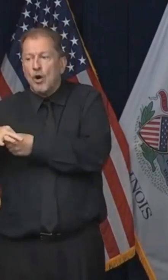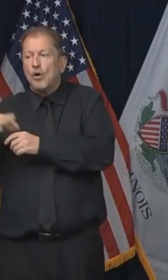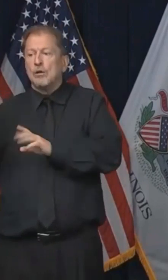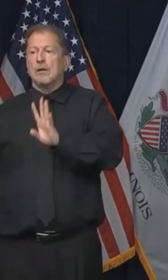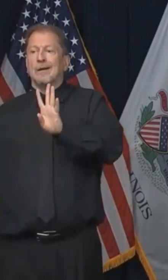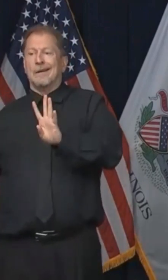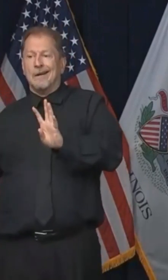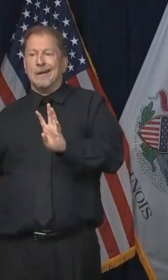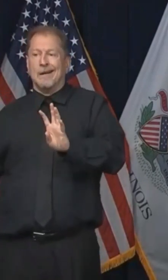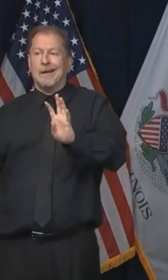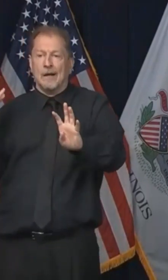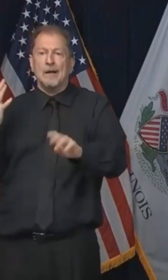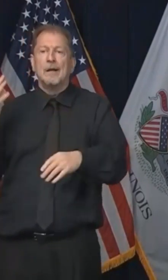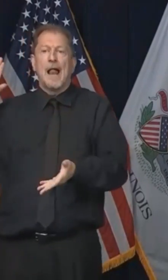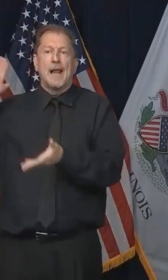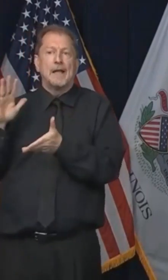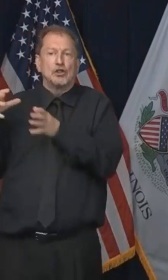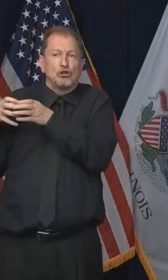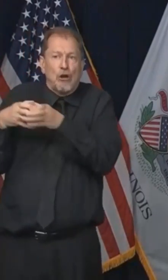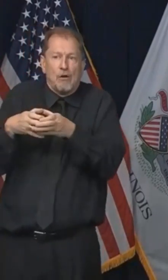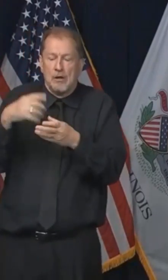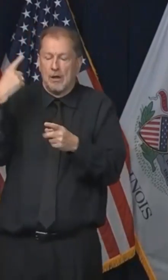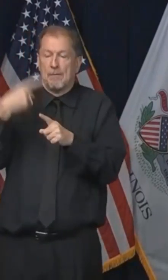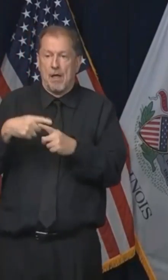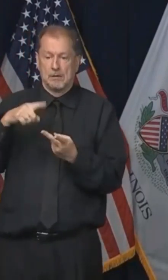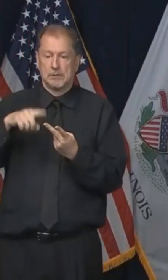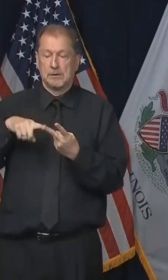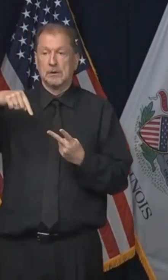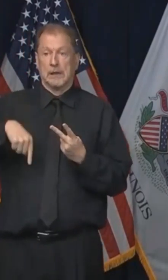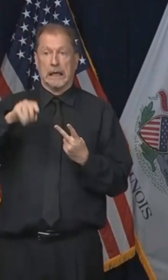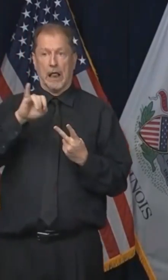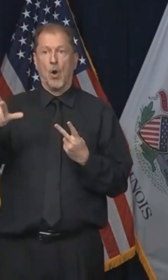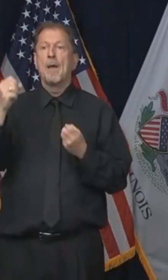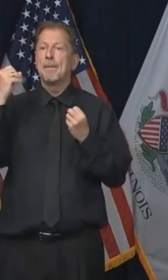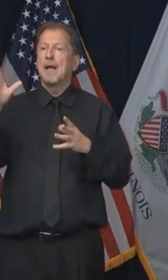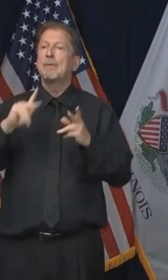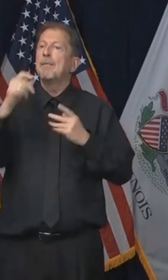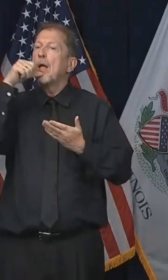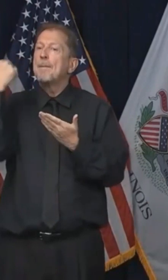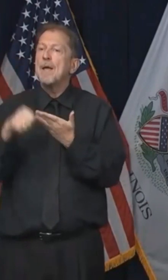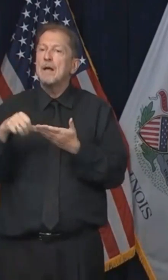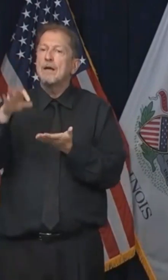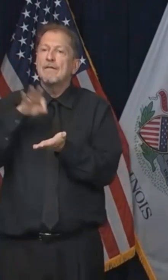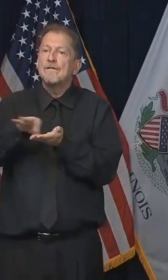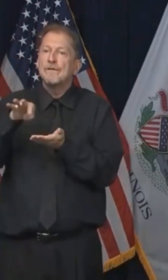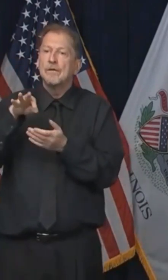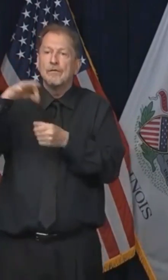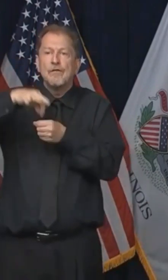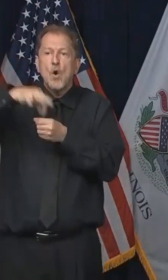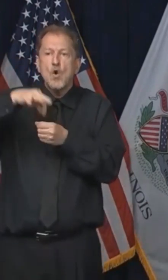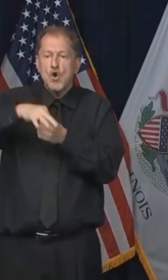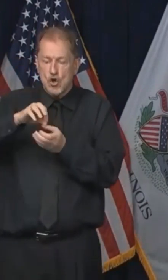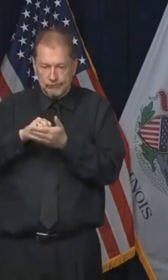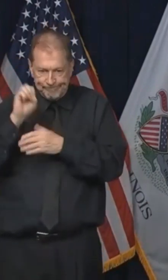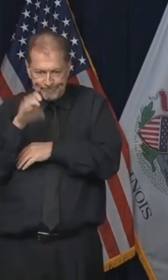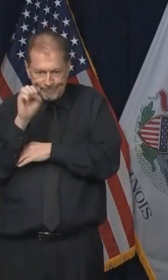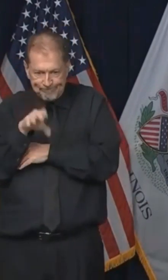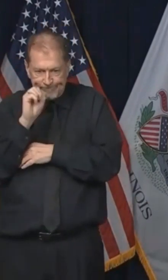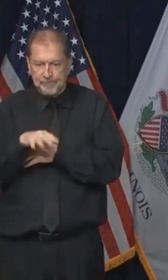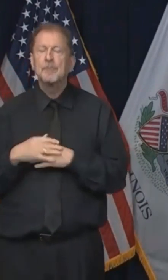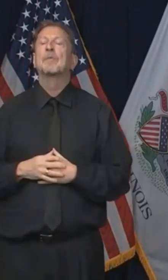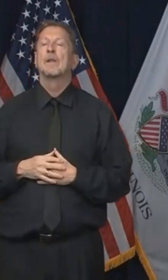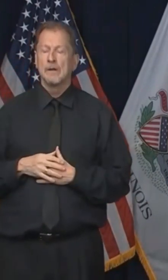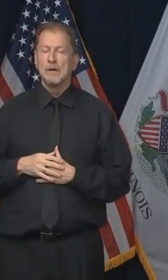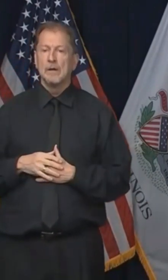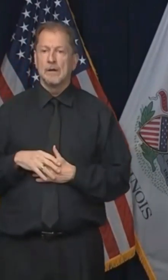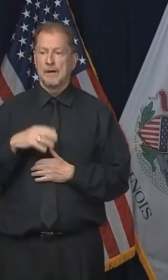that really helped us in terms of diminishing the number of people who we knew might show up at a polling place. And given that it's